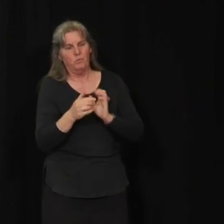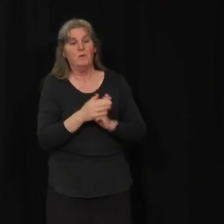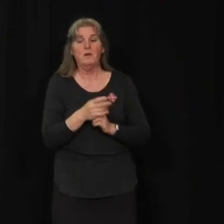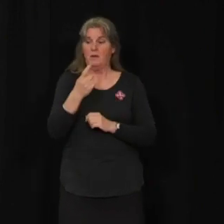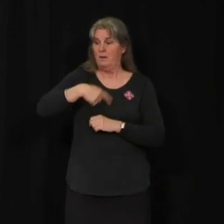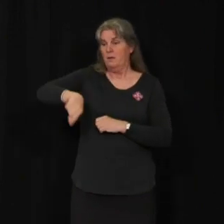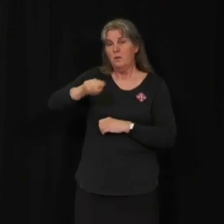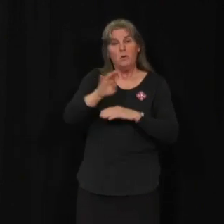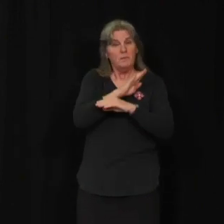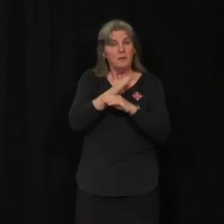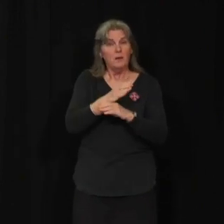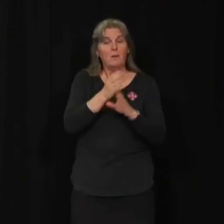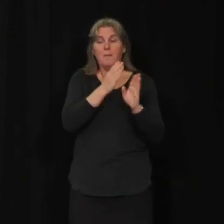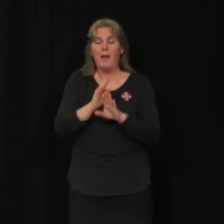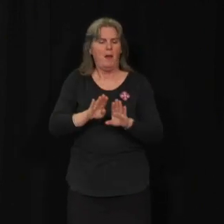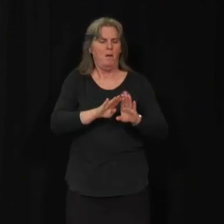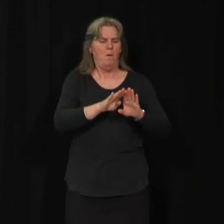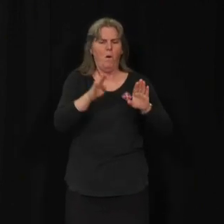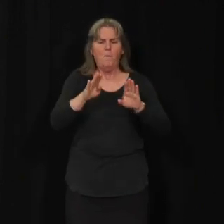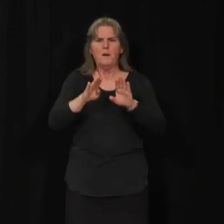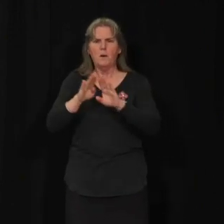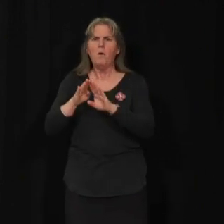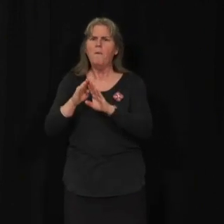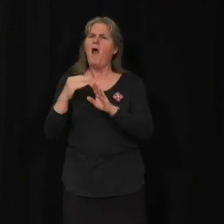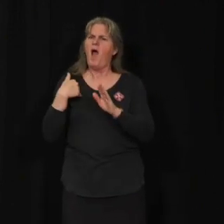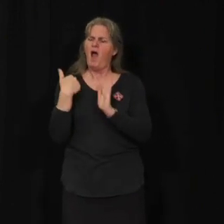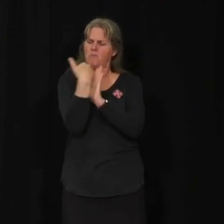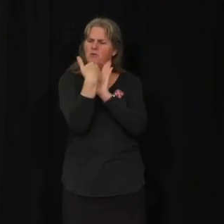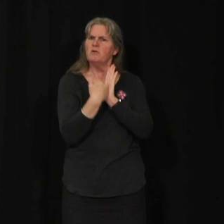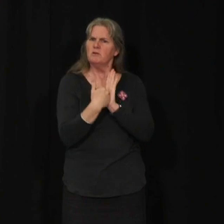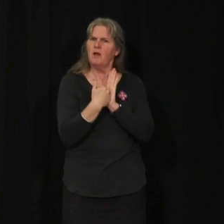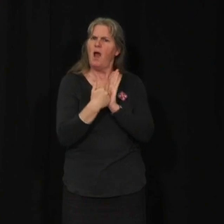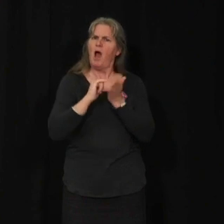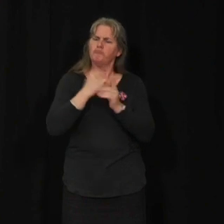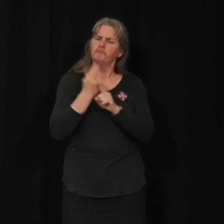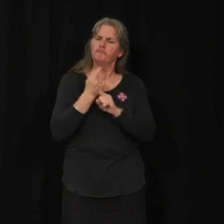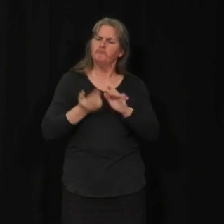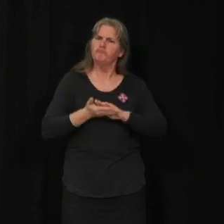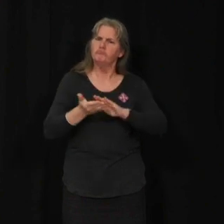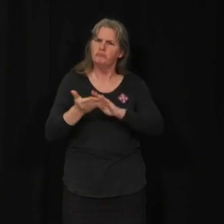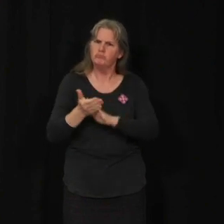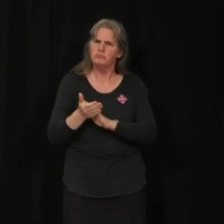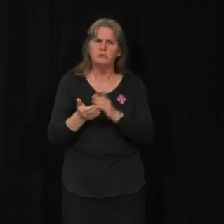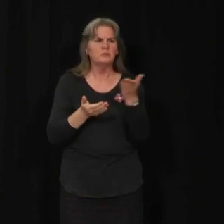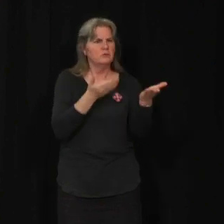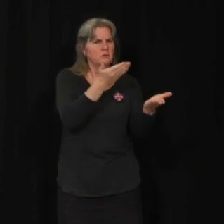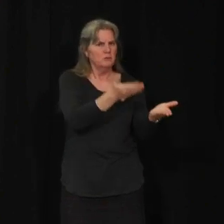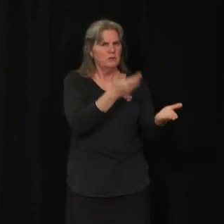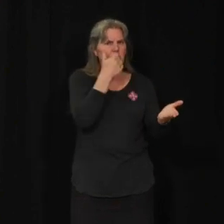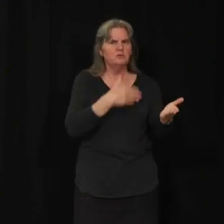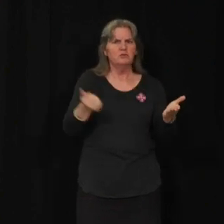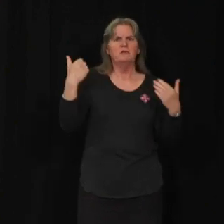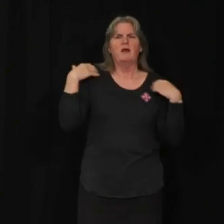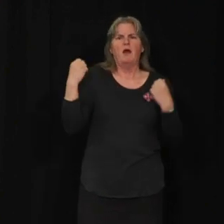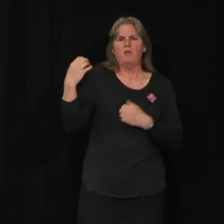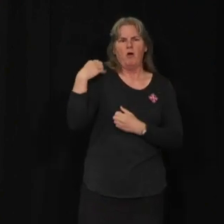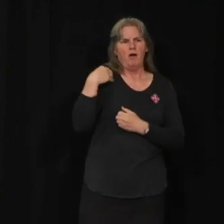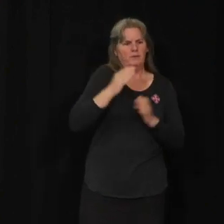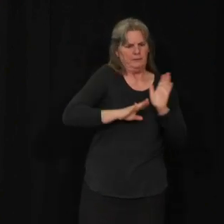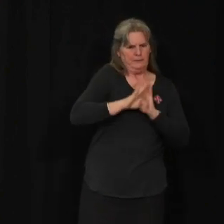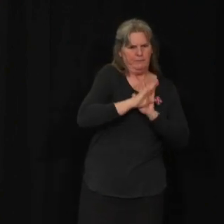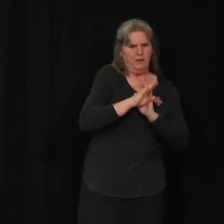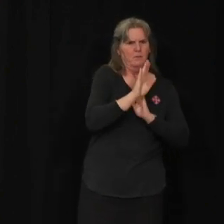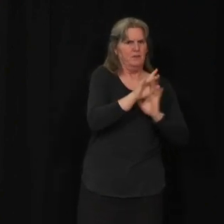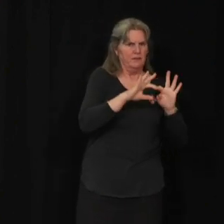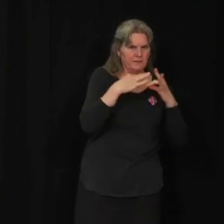reopen, we are developing clear guidelines for operation. The Chief Medical Officer of Health's office and staff